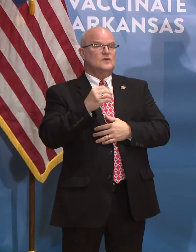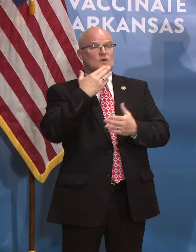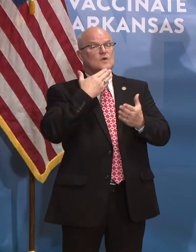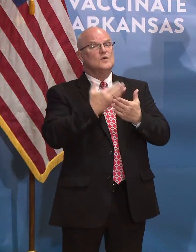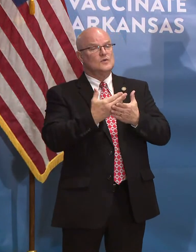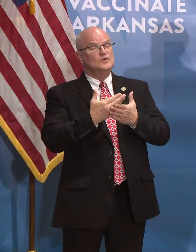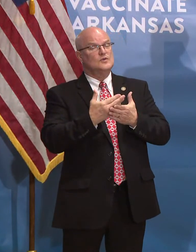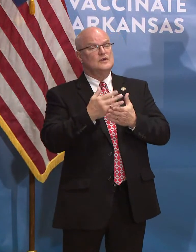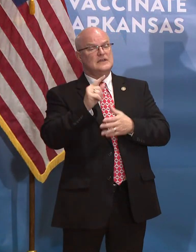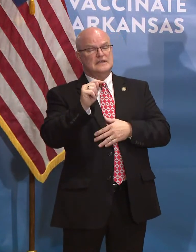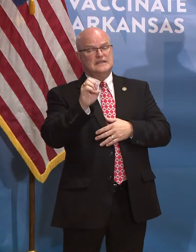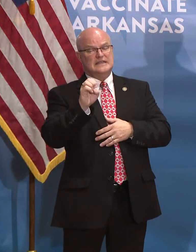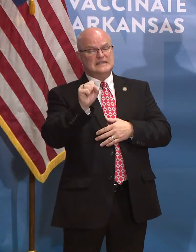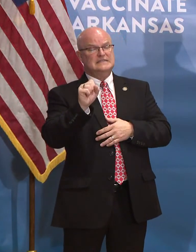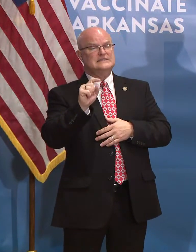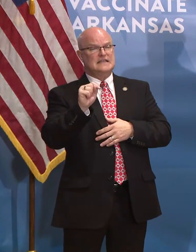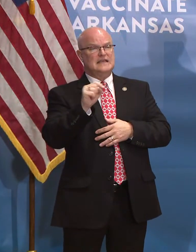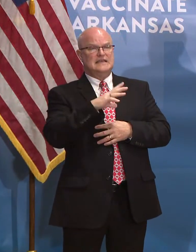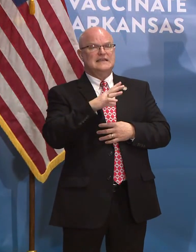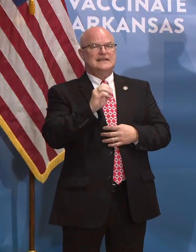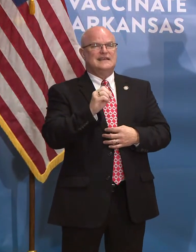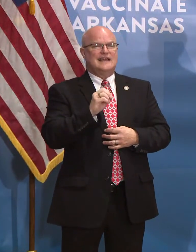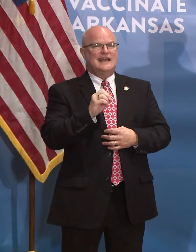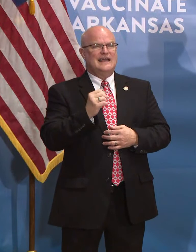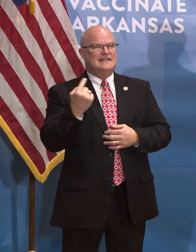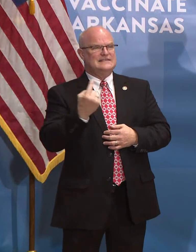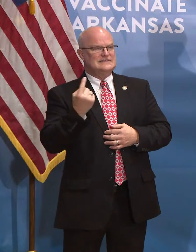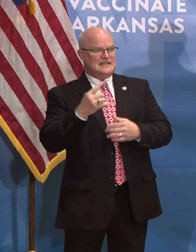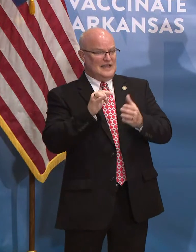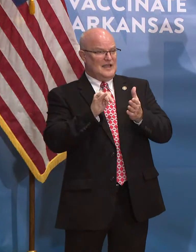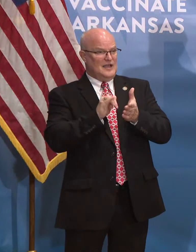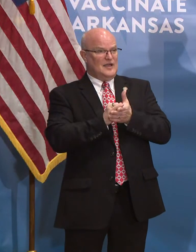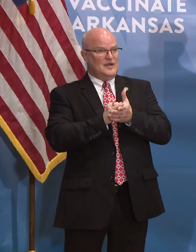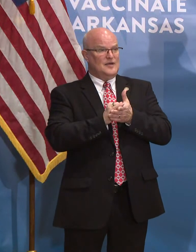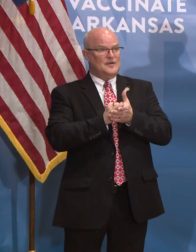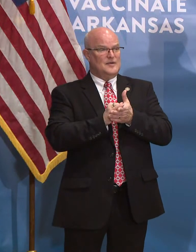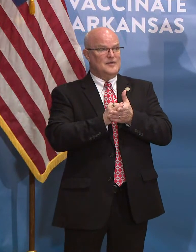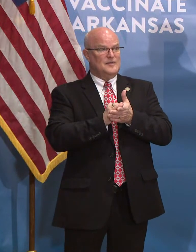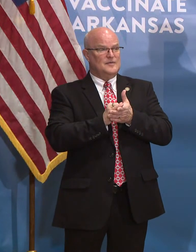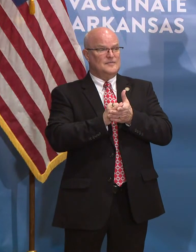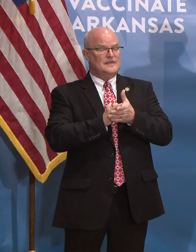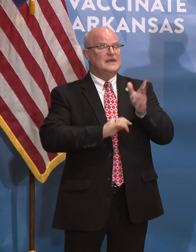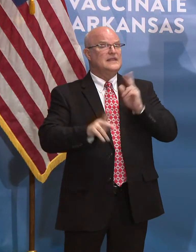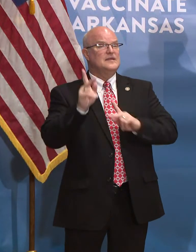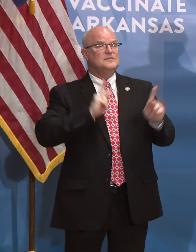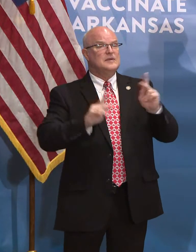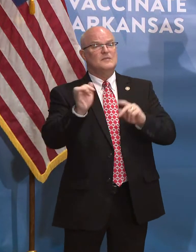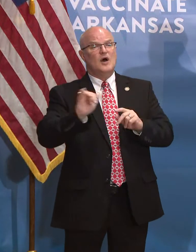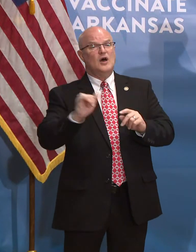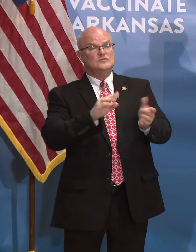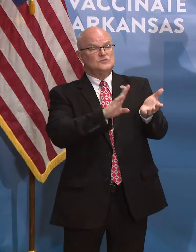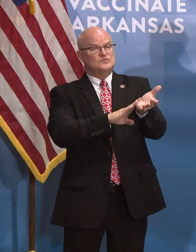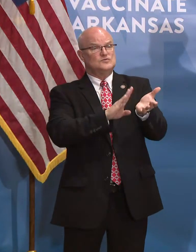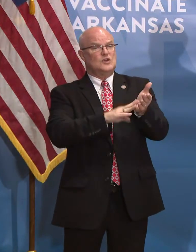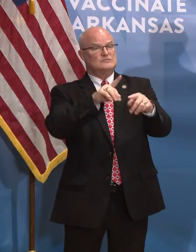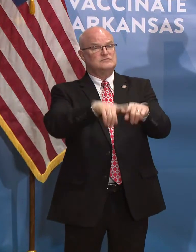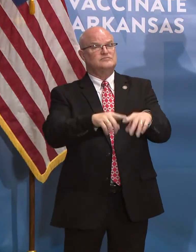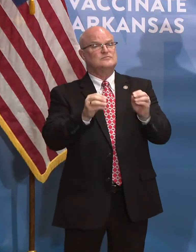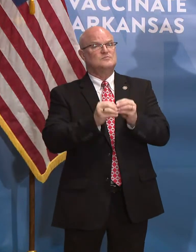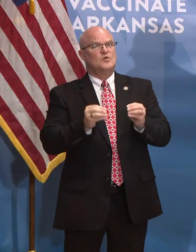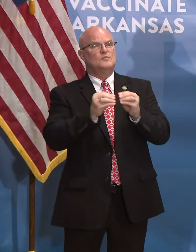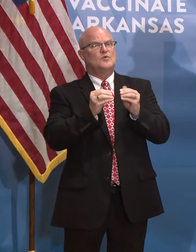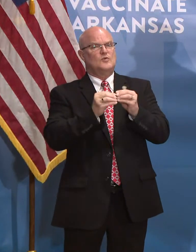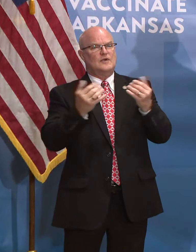good tool, and they're something that citizens but also doctors rely upon more and